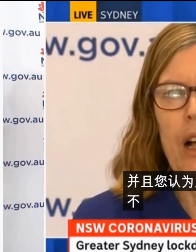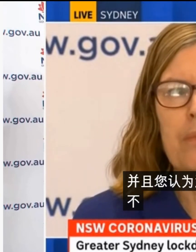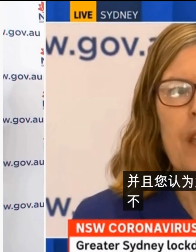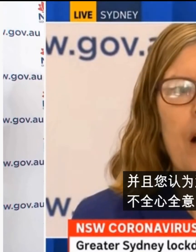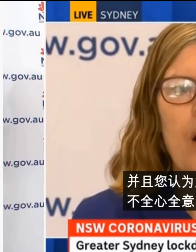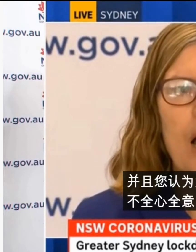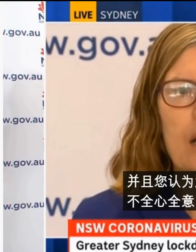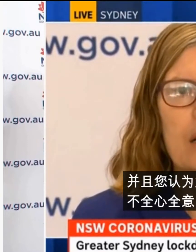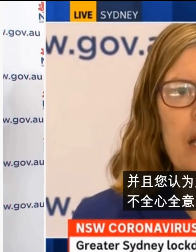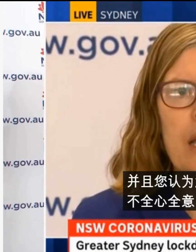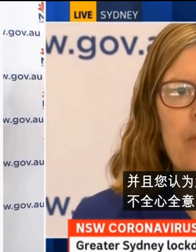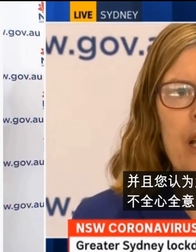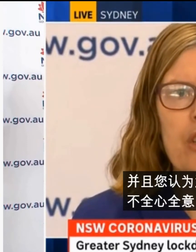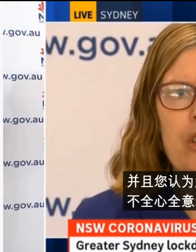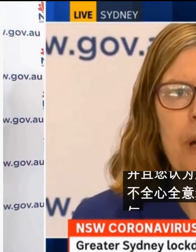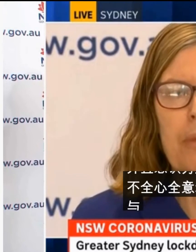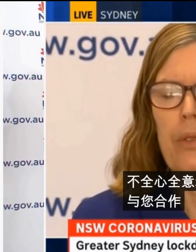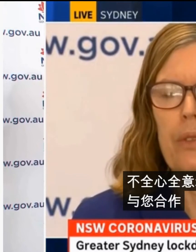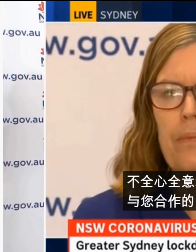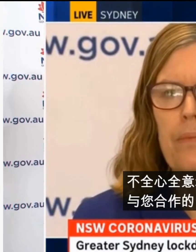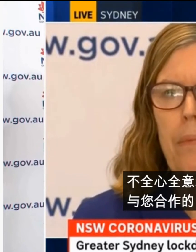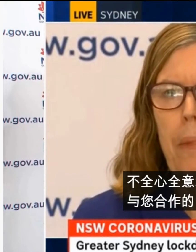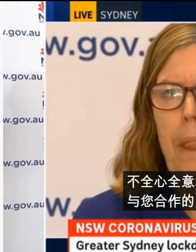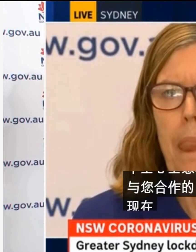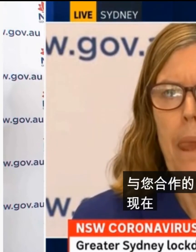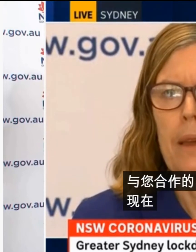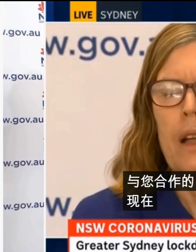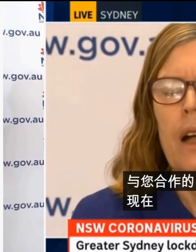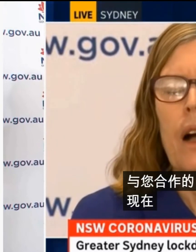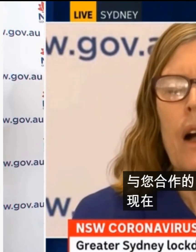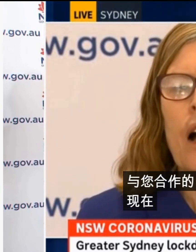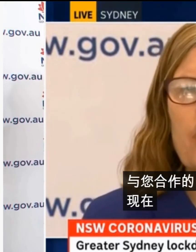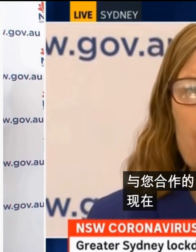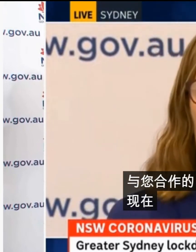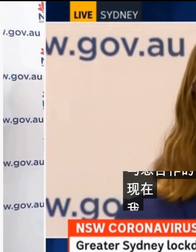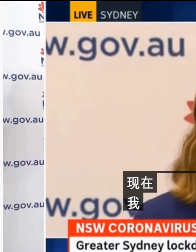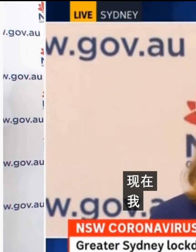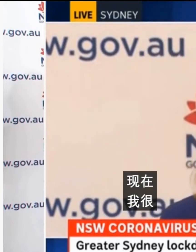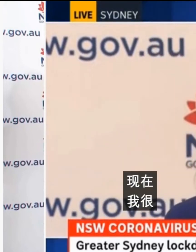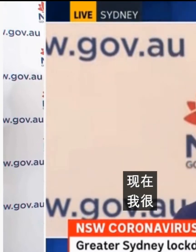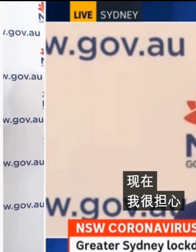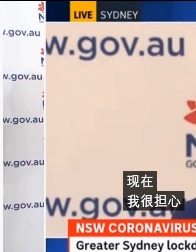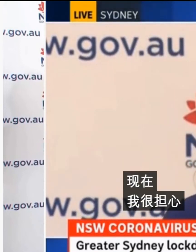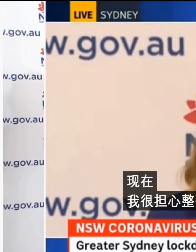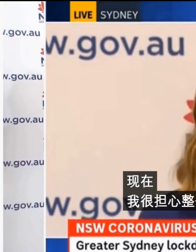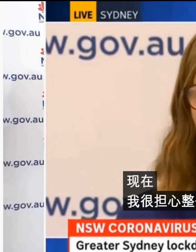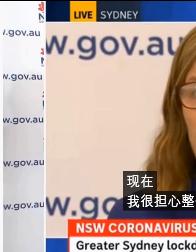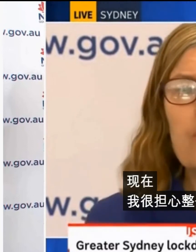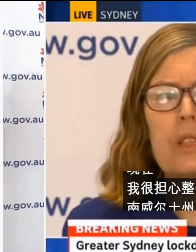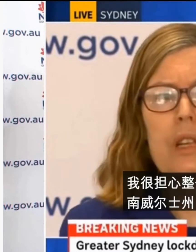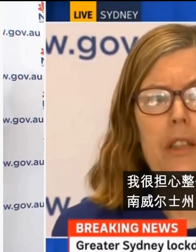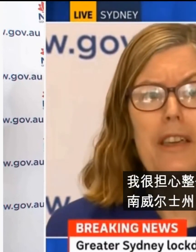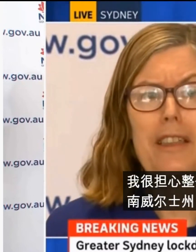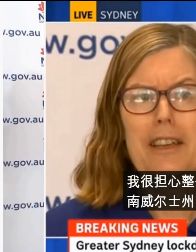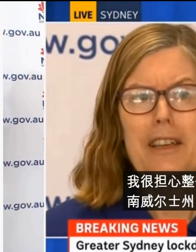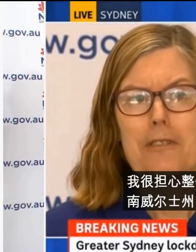to cooperate wholeheartedly in relation to public health. Other LGAs that you're concerned about right now? I'm concerned about the whole of